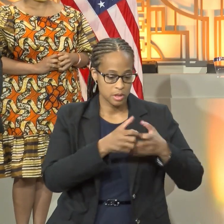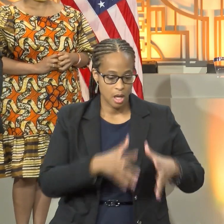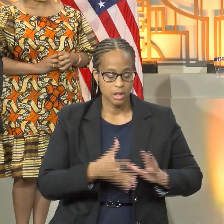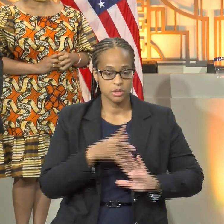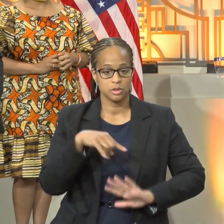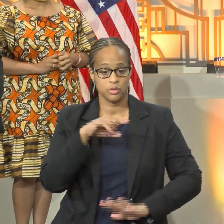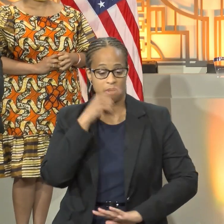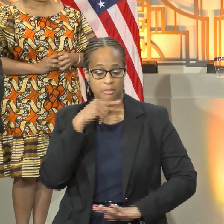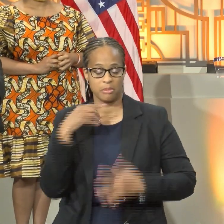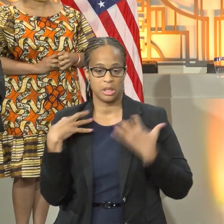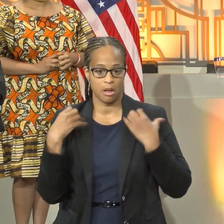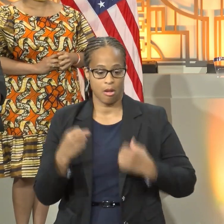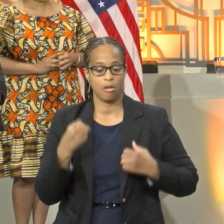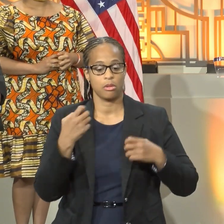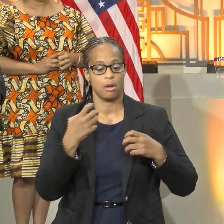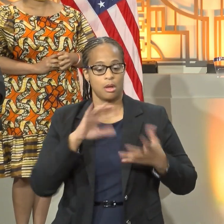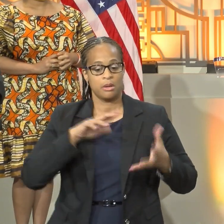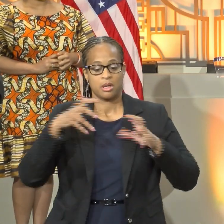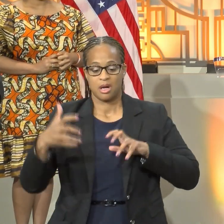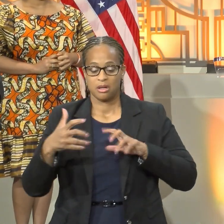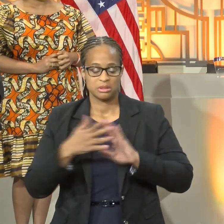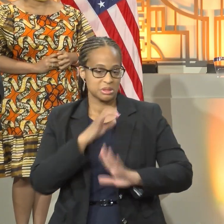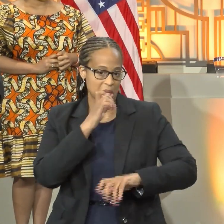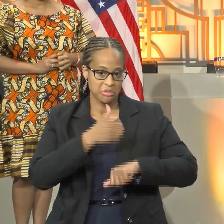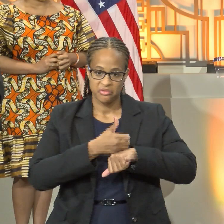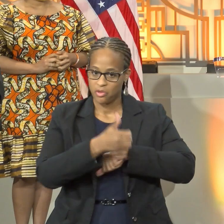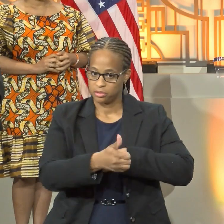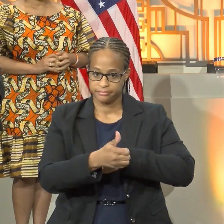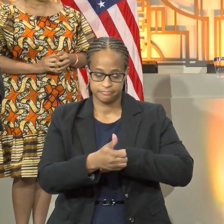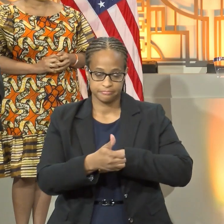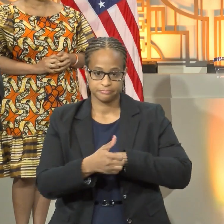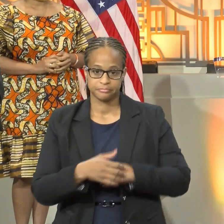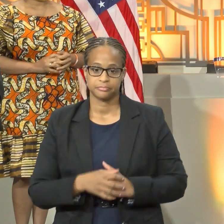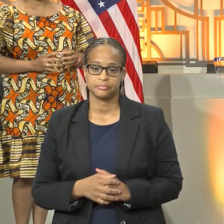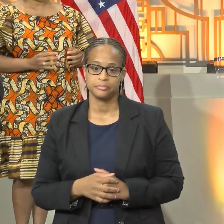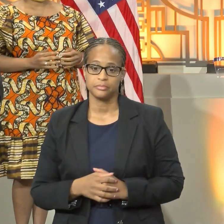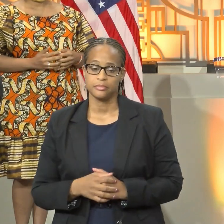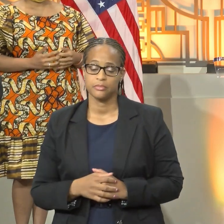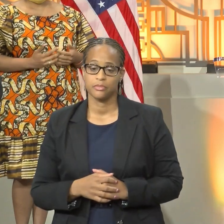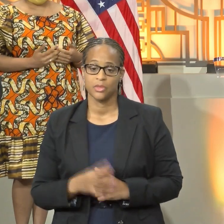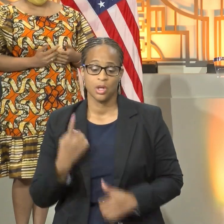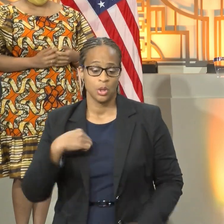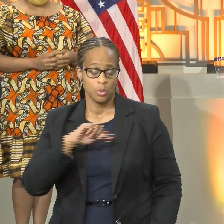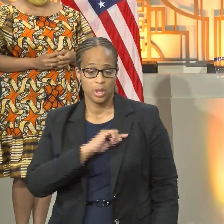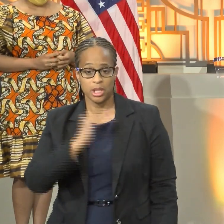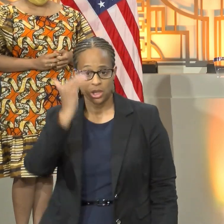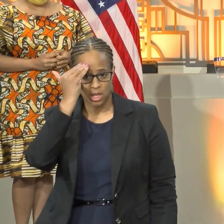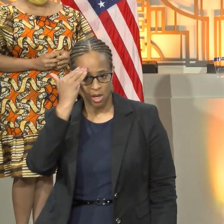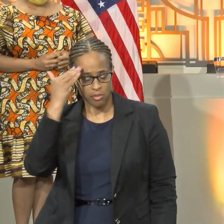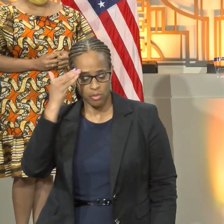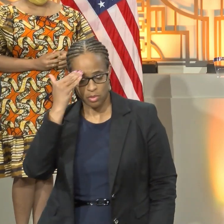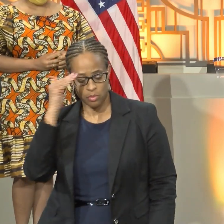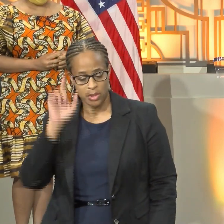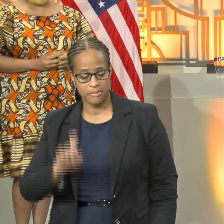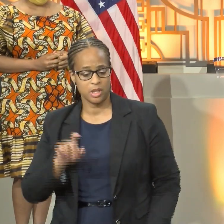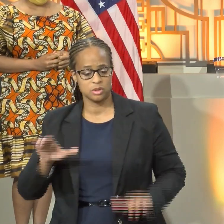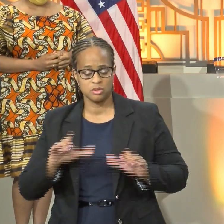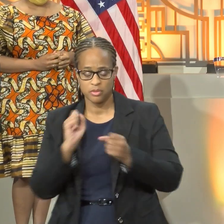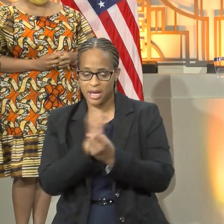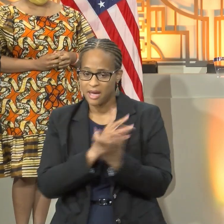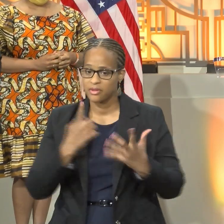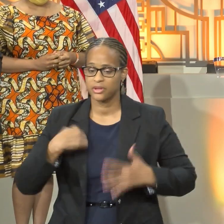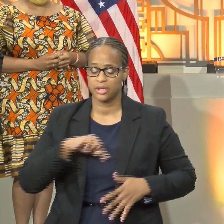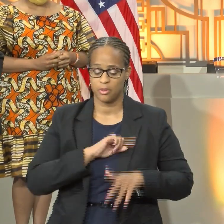the public health crisis through no fault of their own. We know we must do everything we